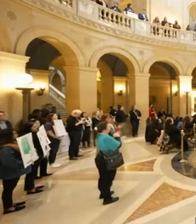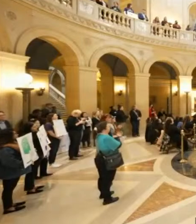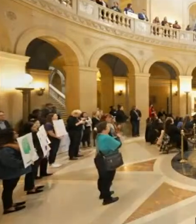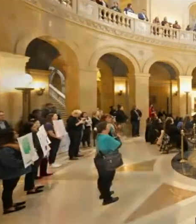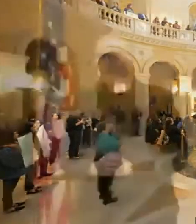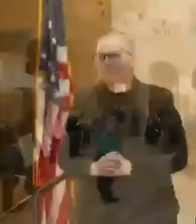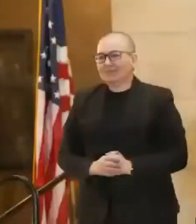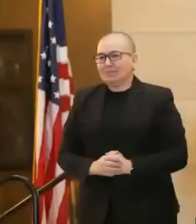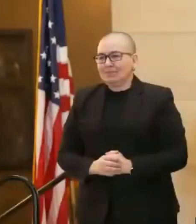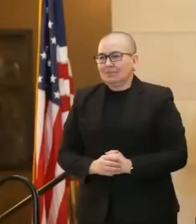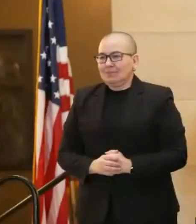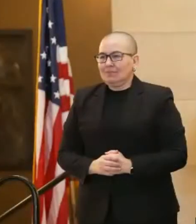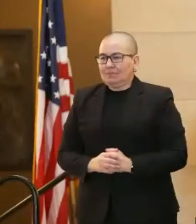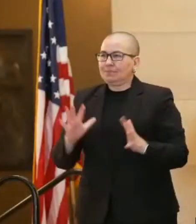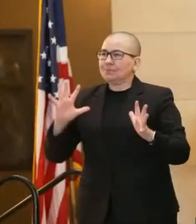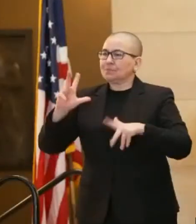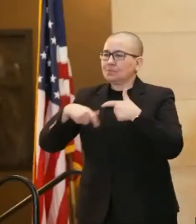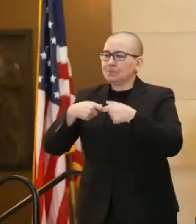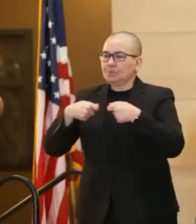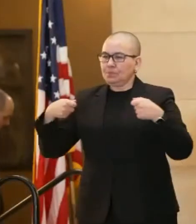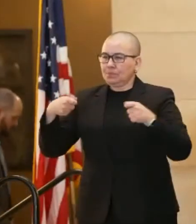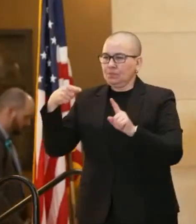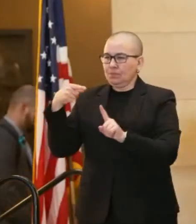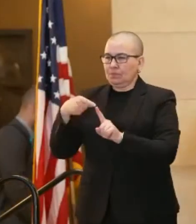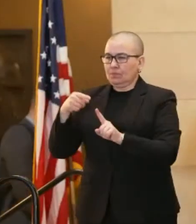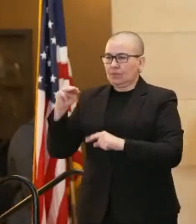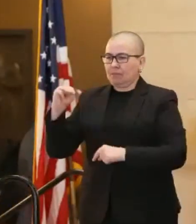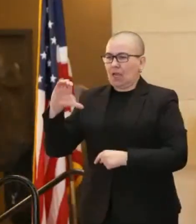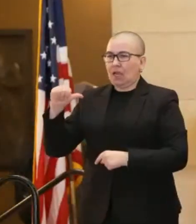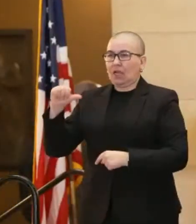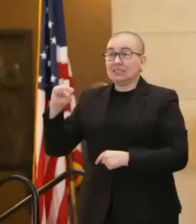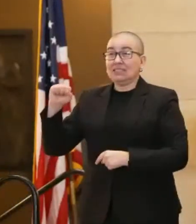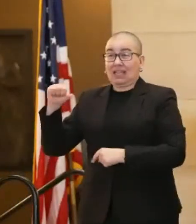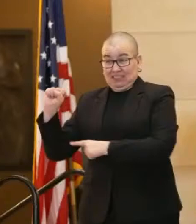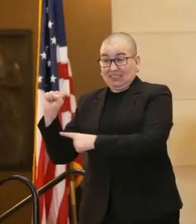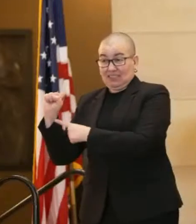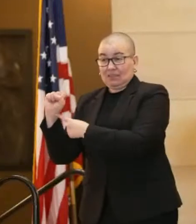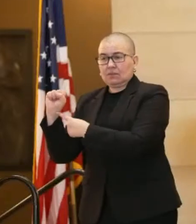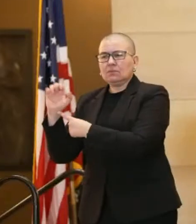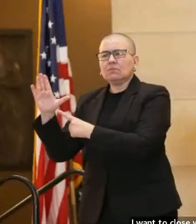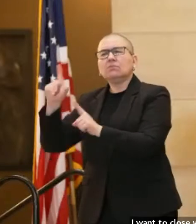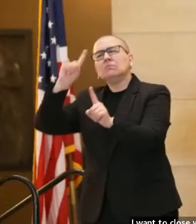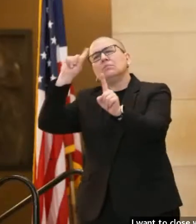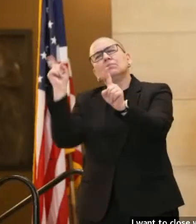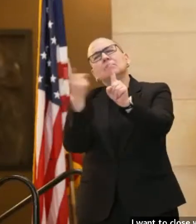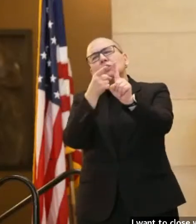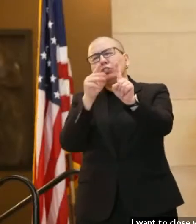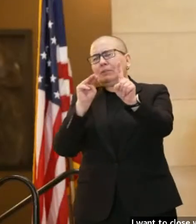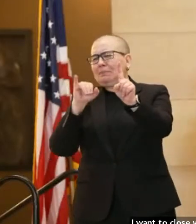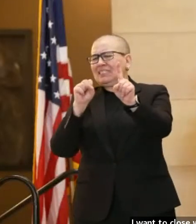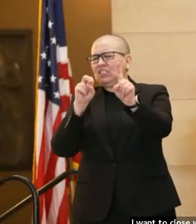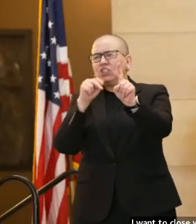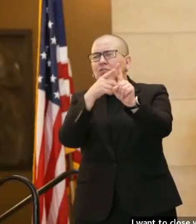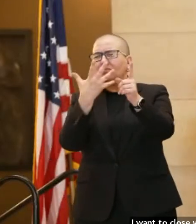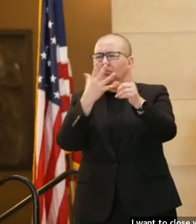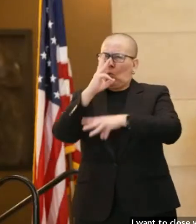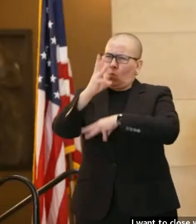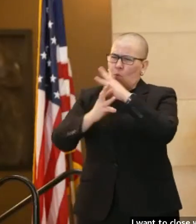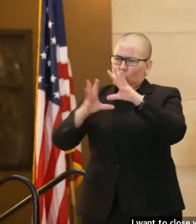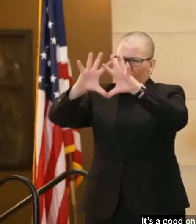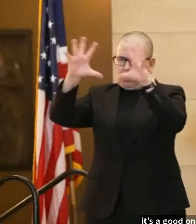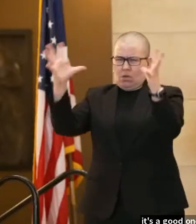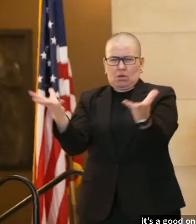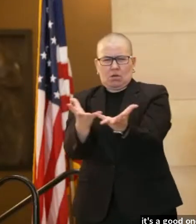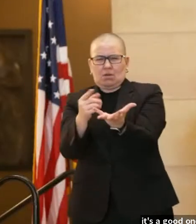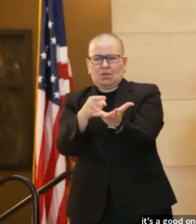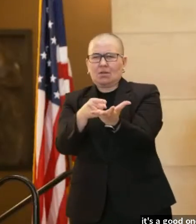I want to close with Minkasa's mission statement because it's a good one. We envision a world free of sexual violence in which all human